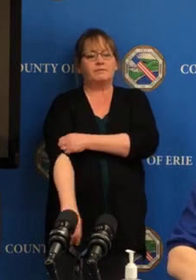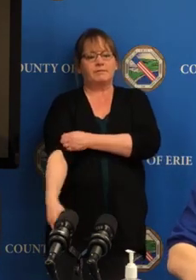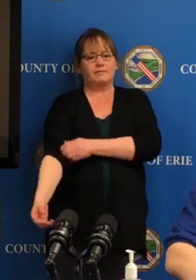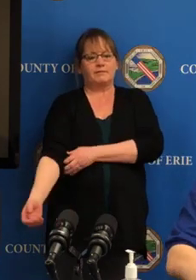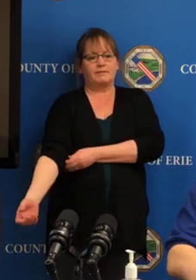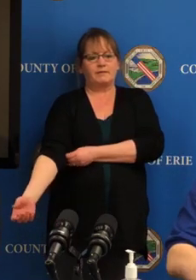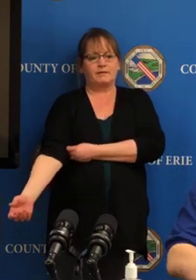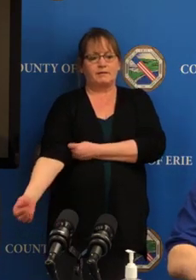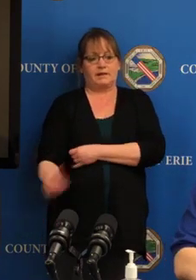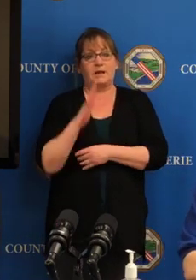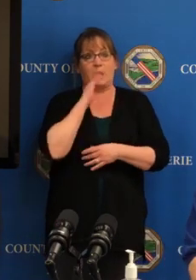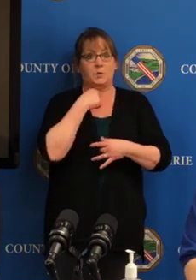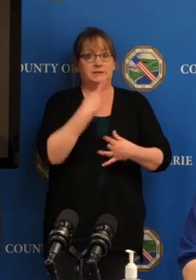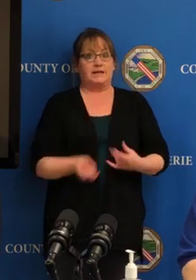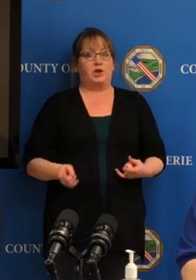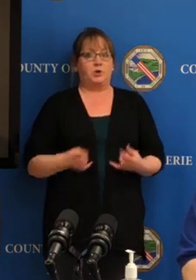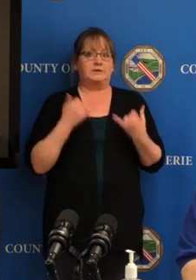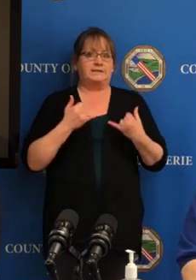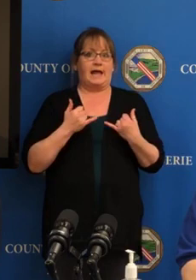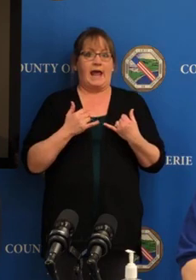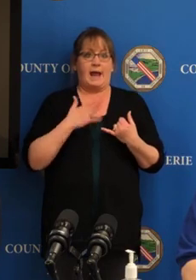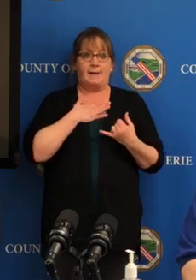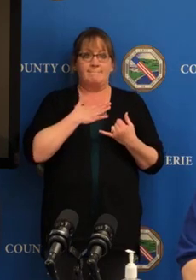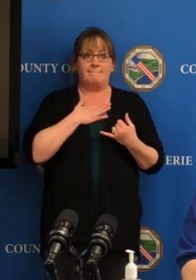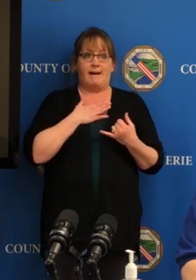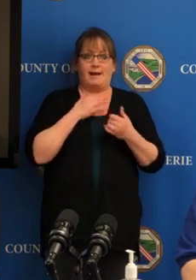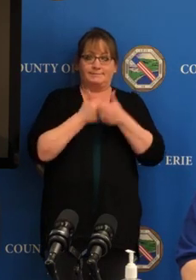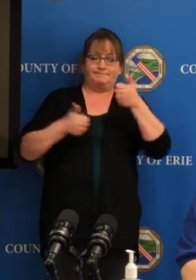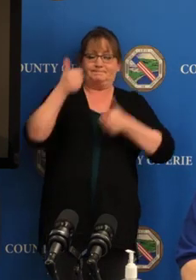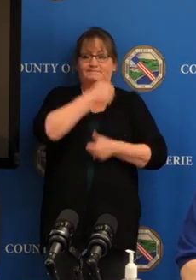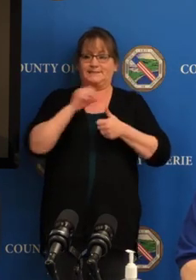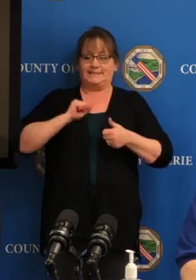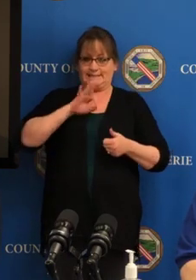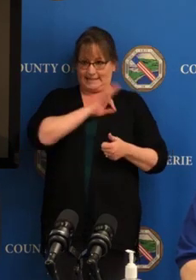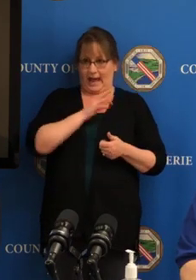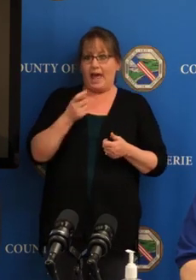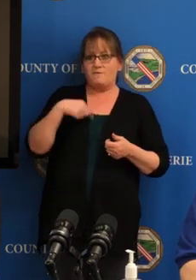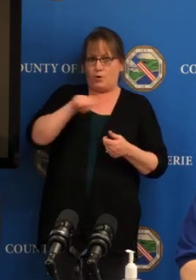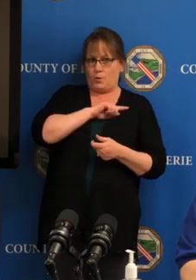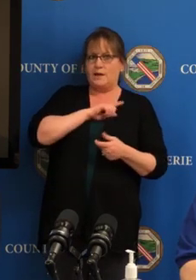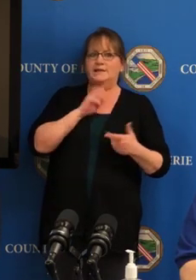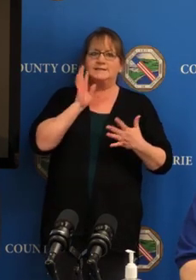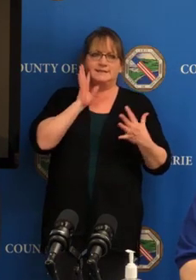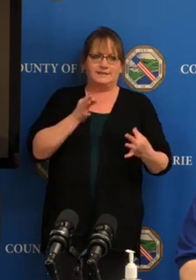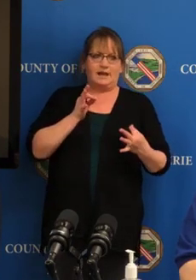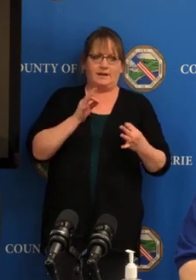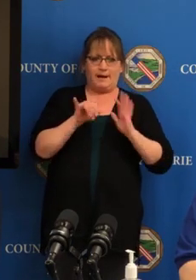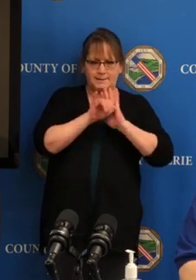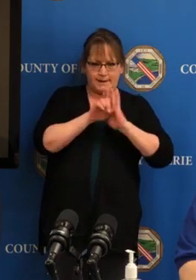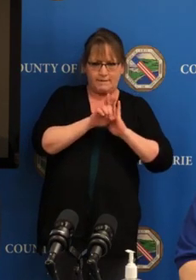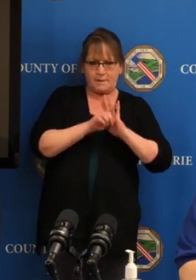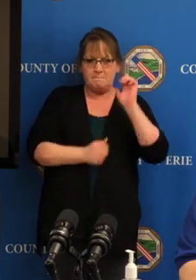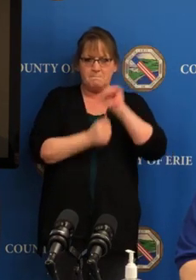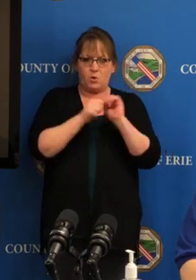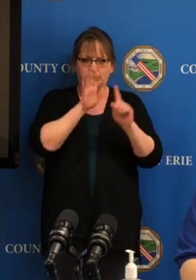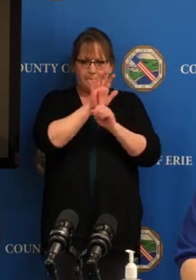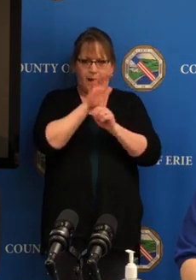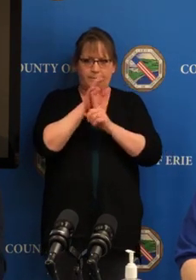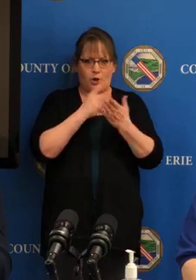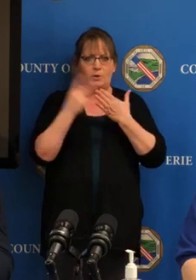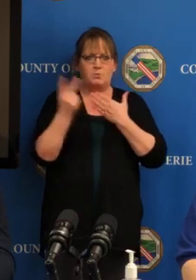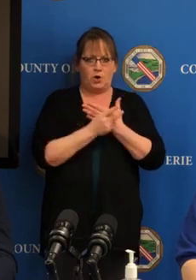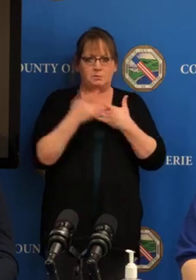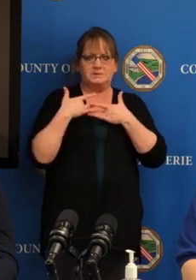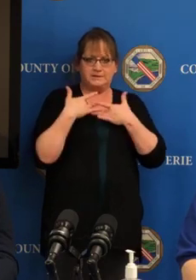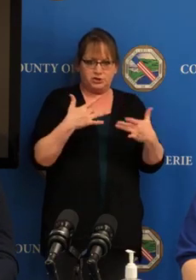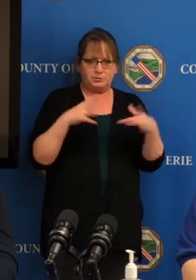that today my senior staff and I has decided we're going to identify our most popular programs that